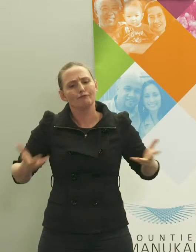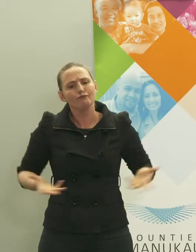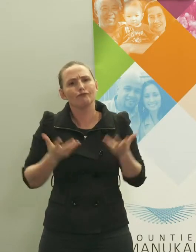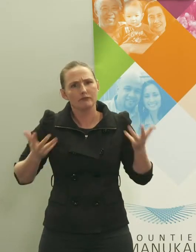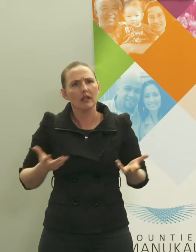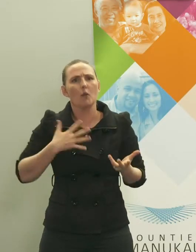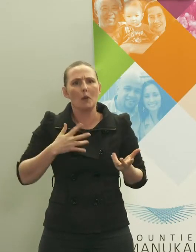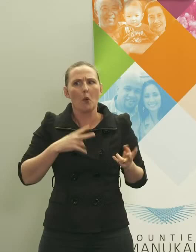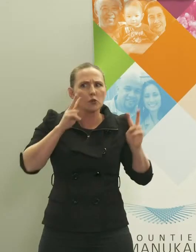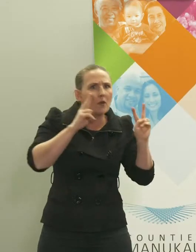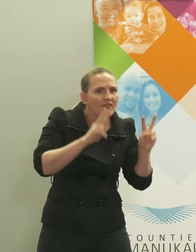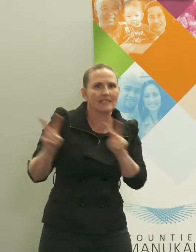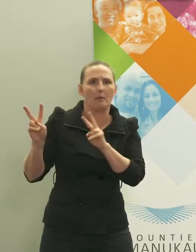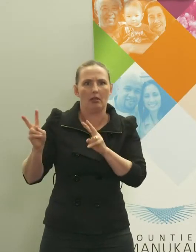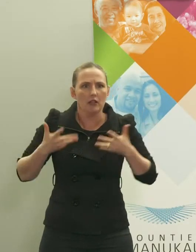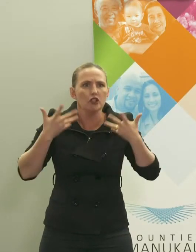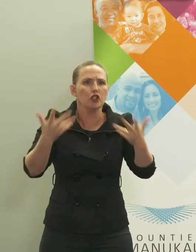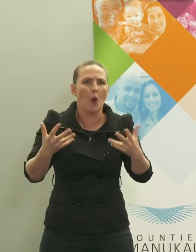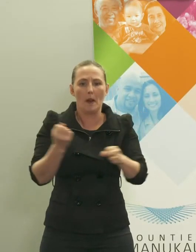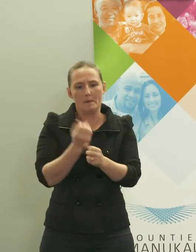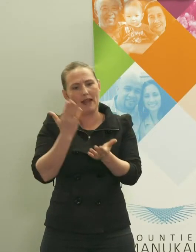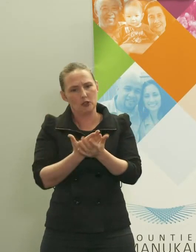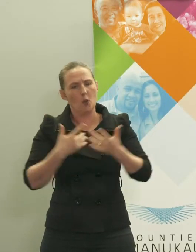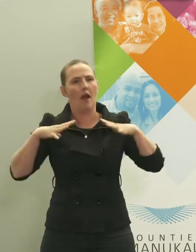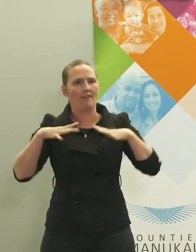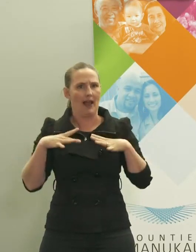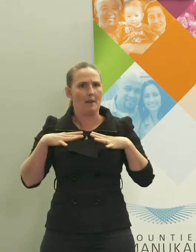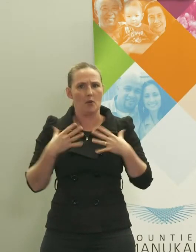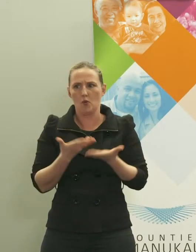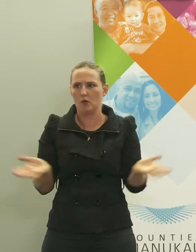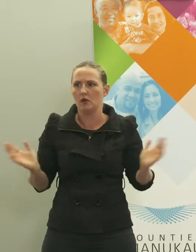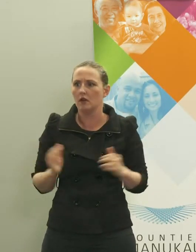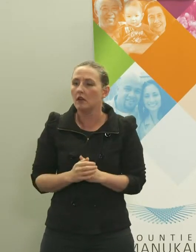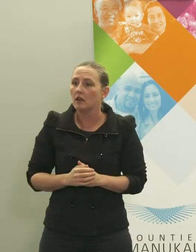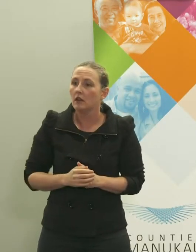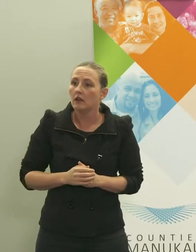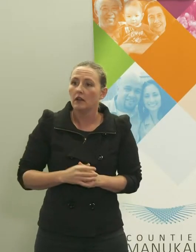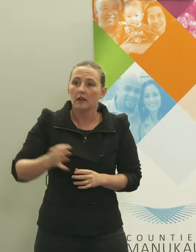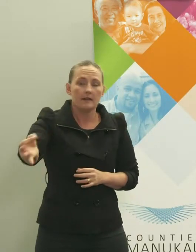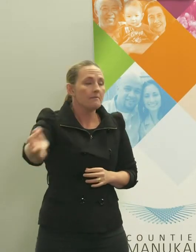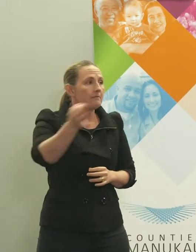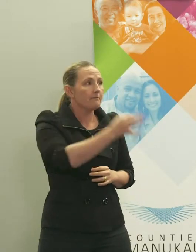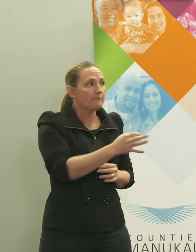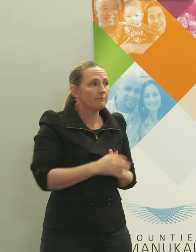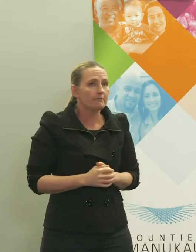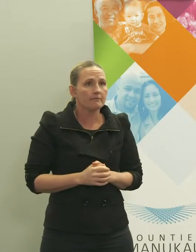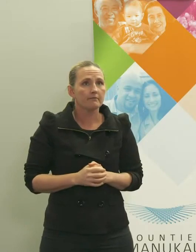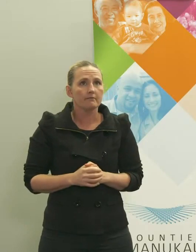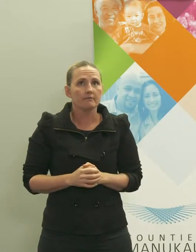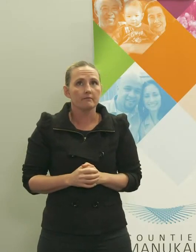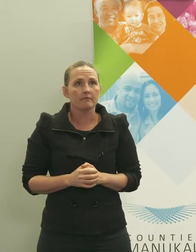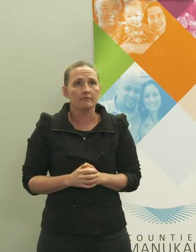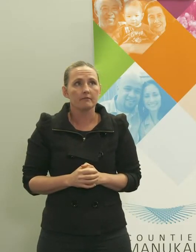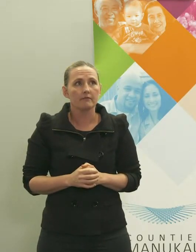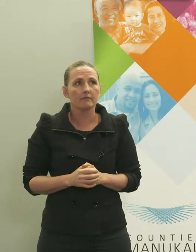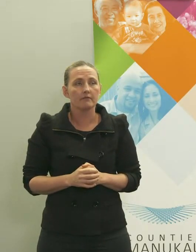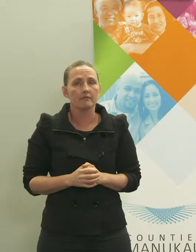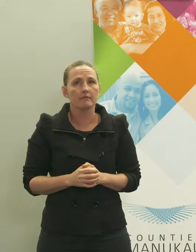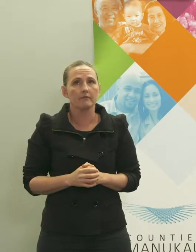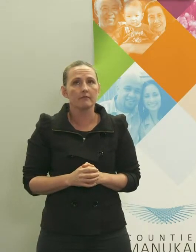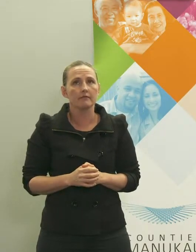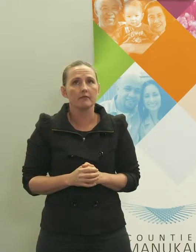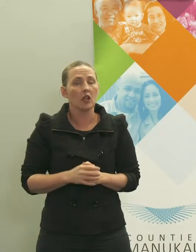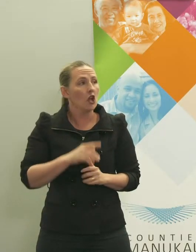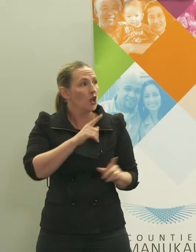people can get tested easily. Is it possible the rest of the country will come out down to level 1 for Auckland? Do you see that